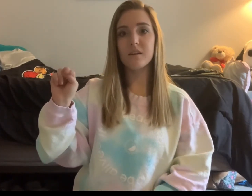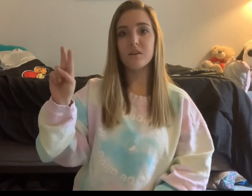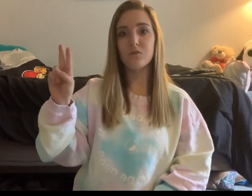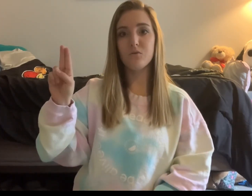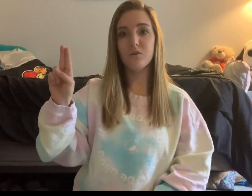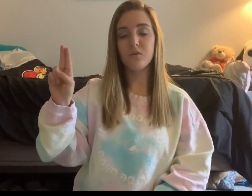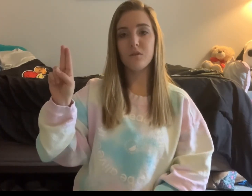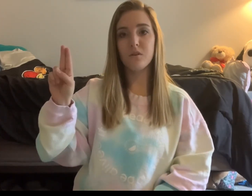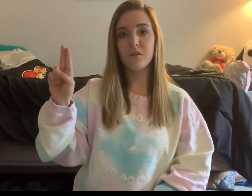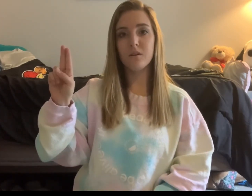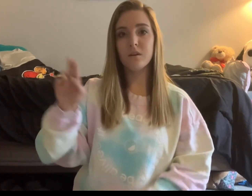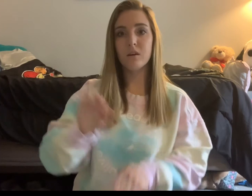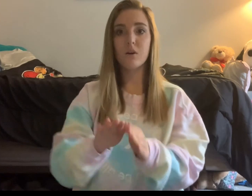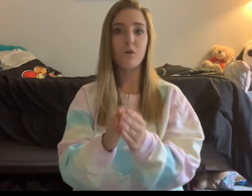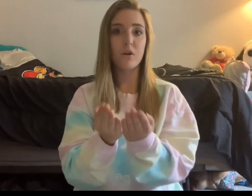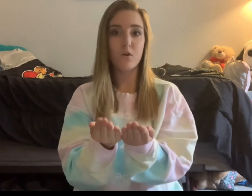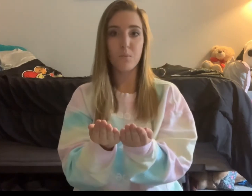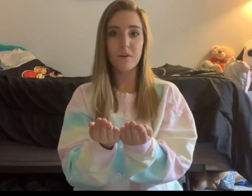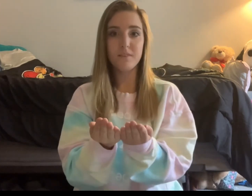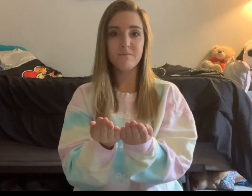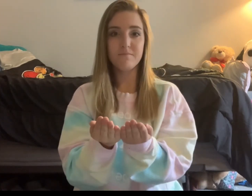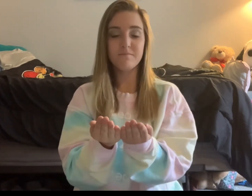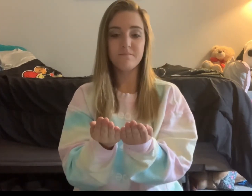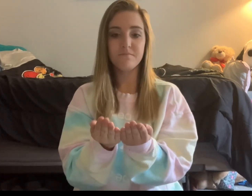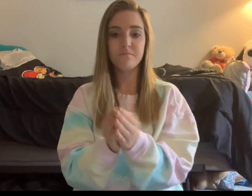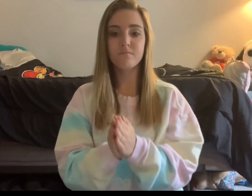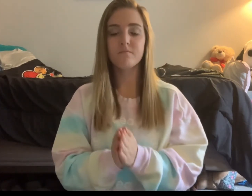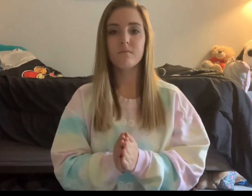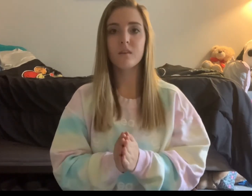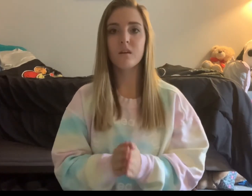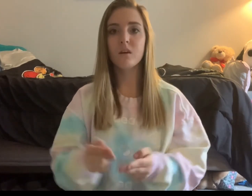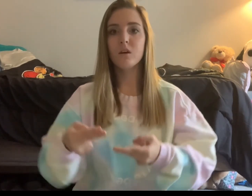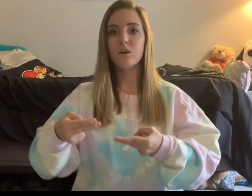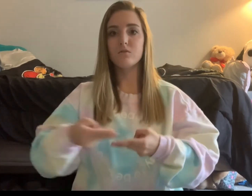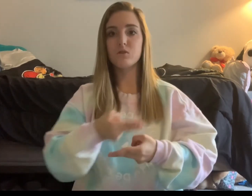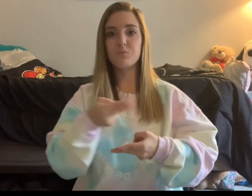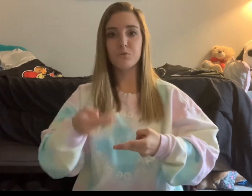M-E-N-U, and open. You have spoon,